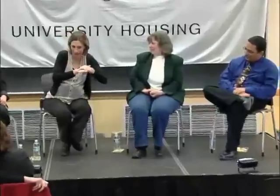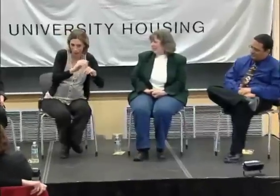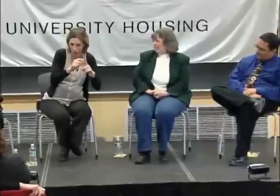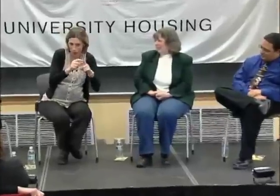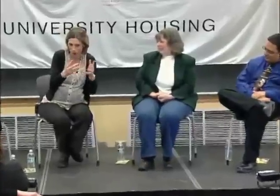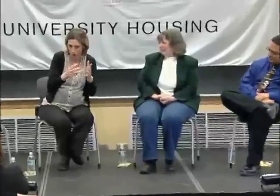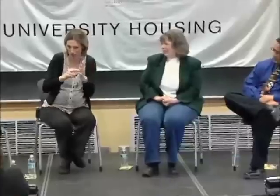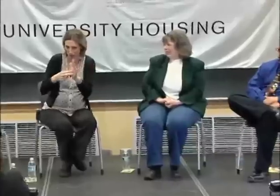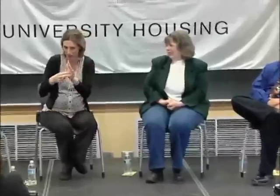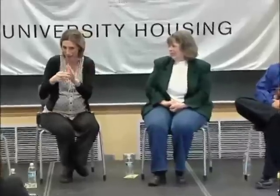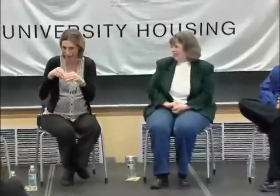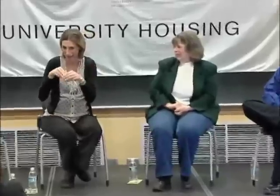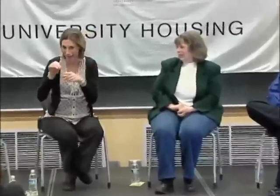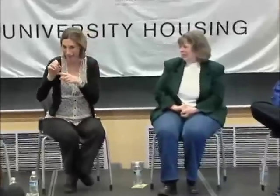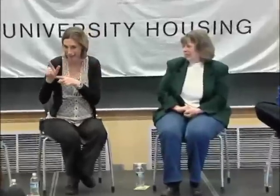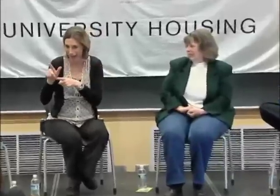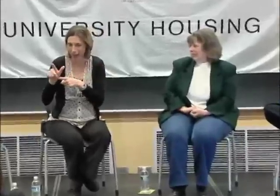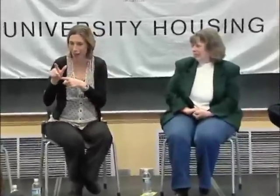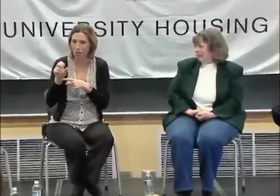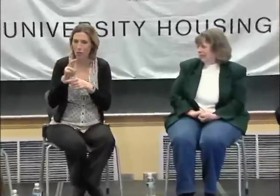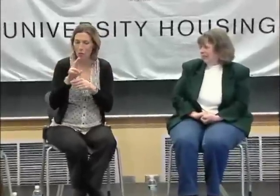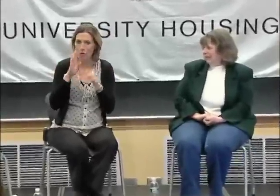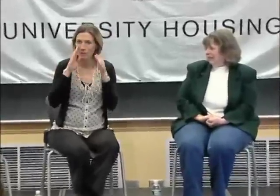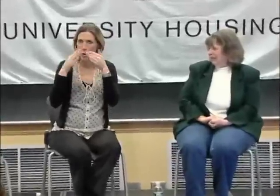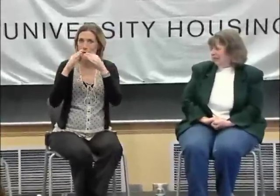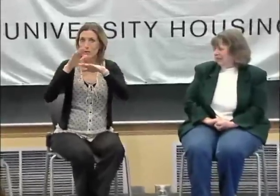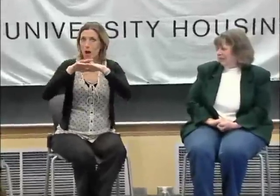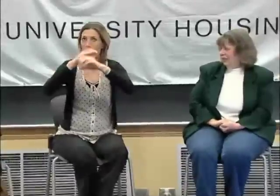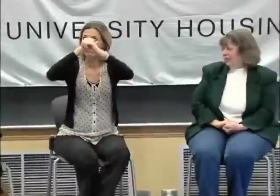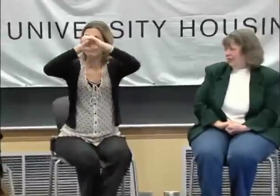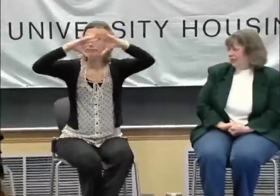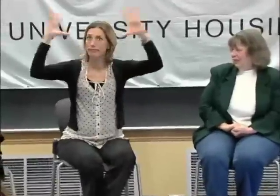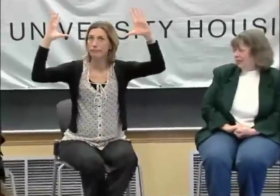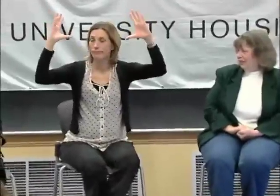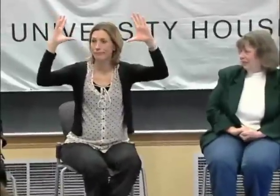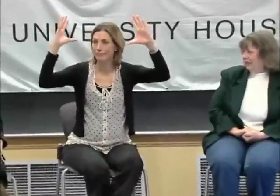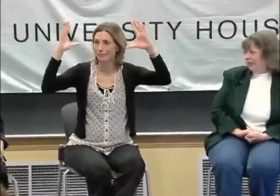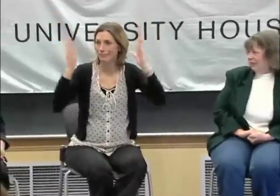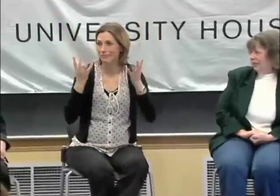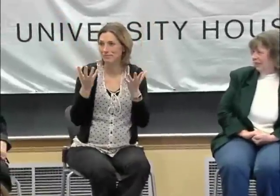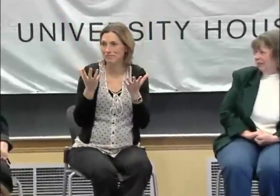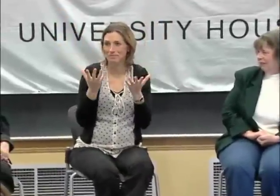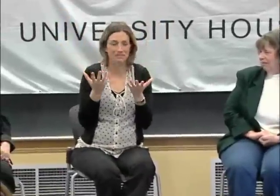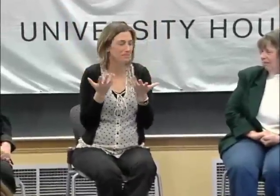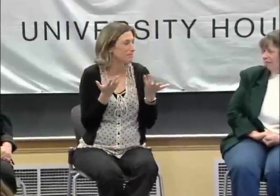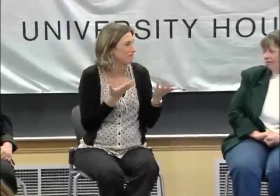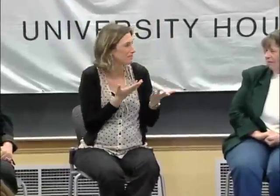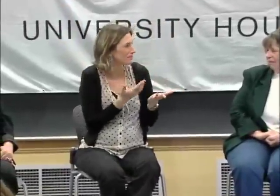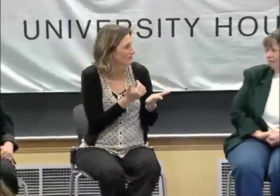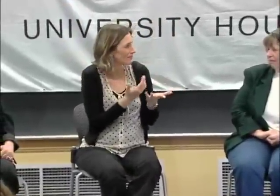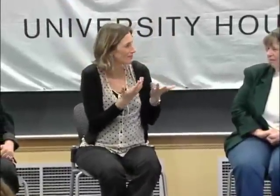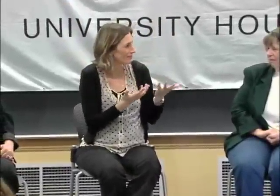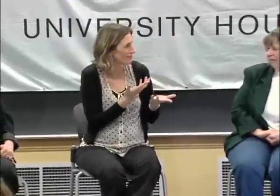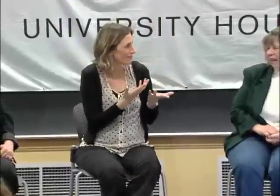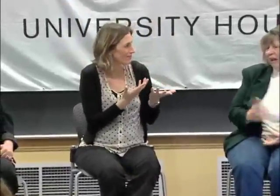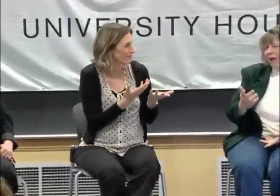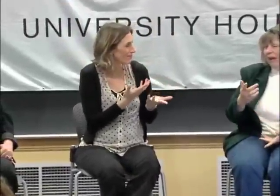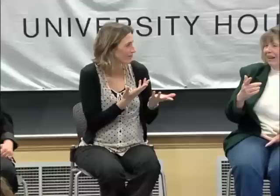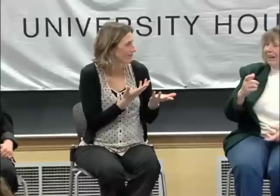Are you studying and analyzing what the English words mean and transferring them to ASL, or are you looking at the big picture? What's the visualization?